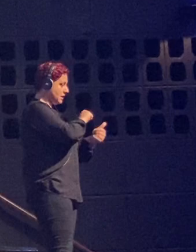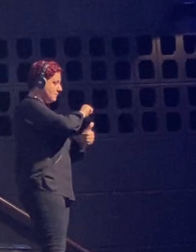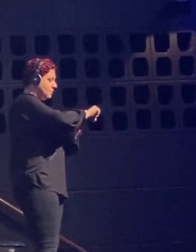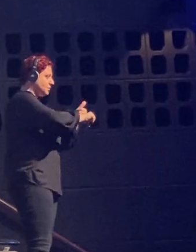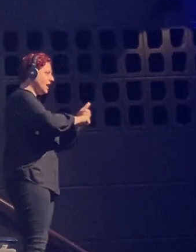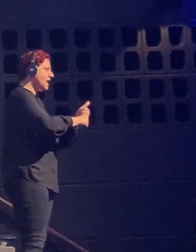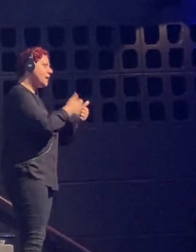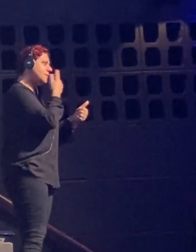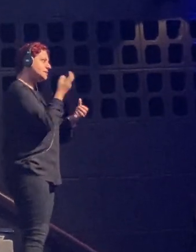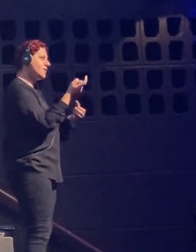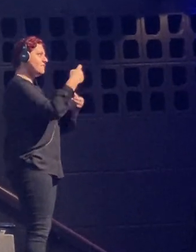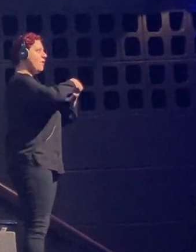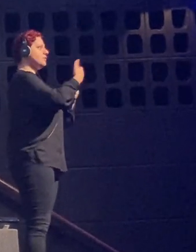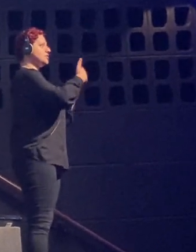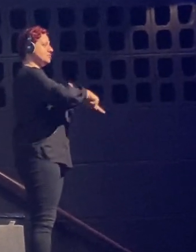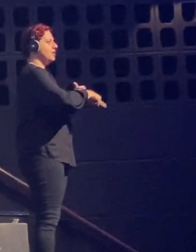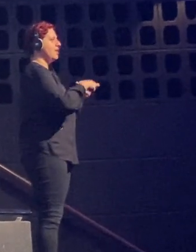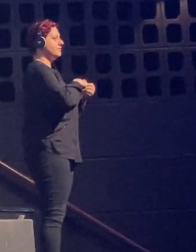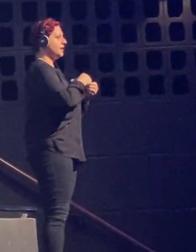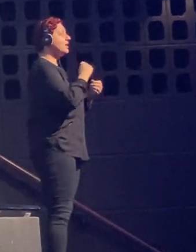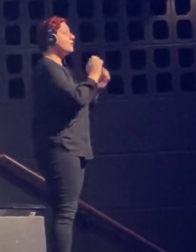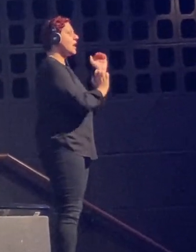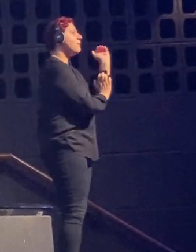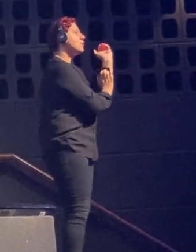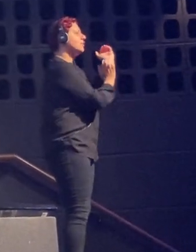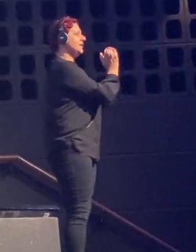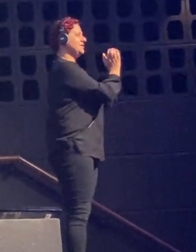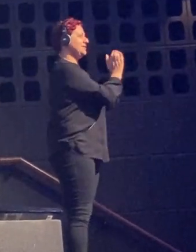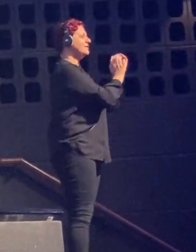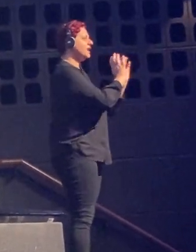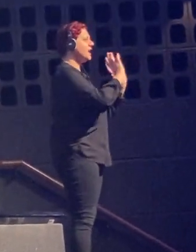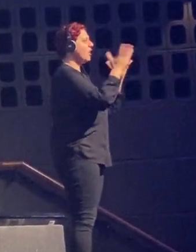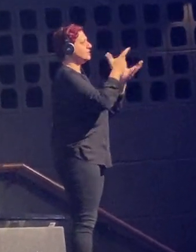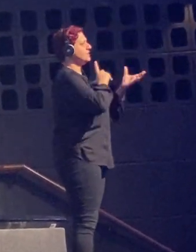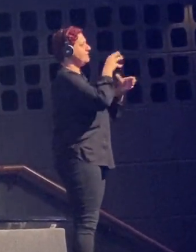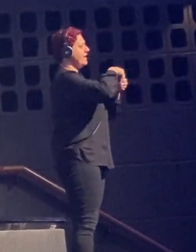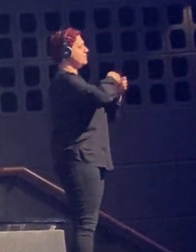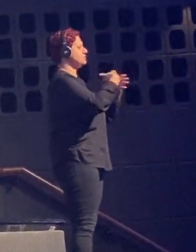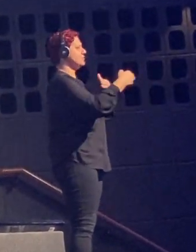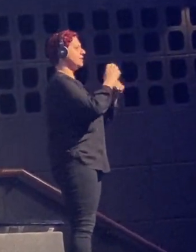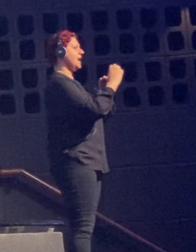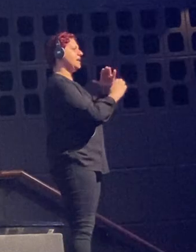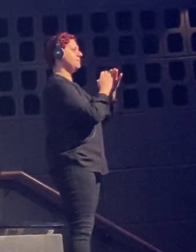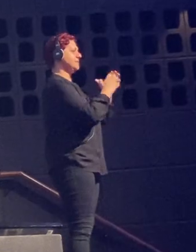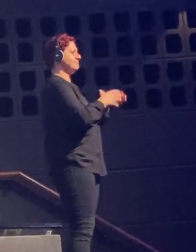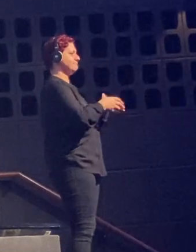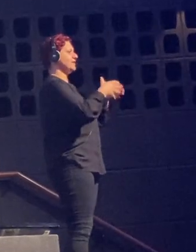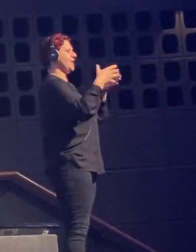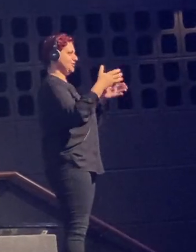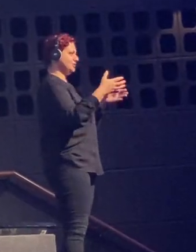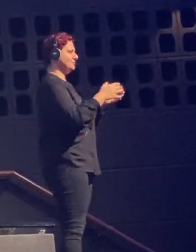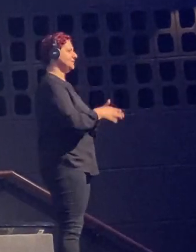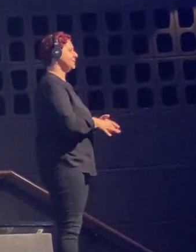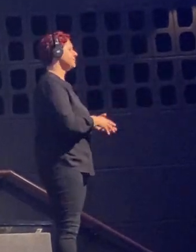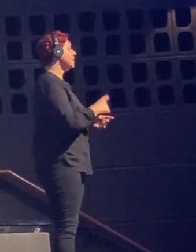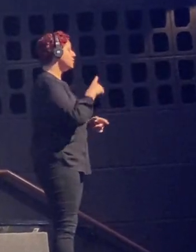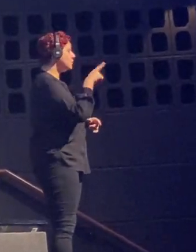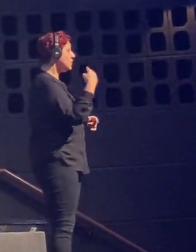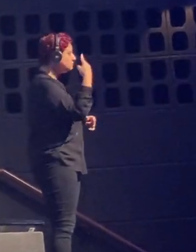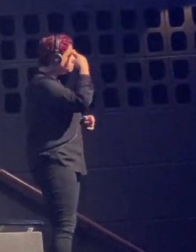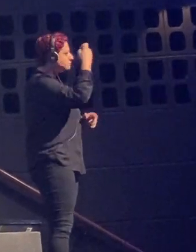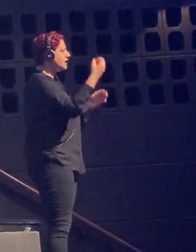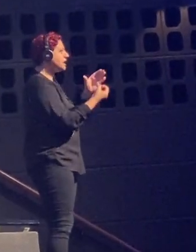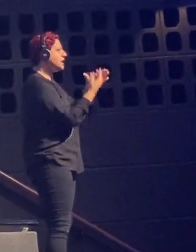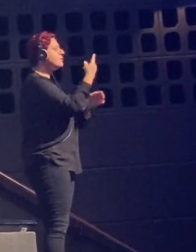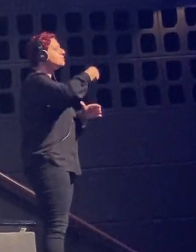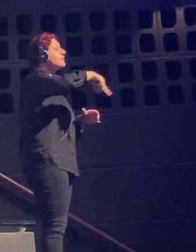every organization that grows and becomes bigger. We created for you an Agile